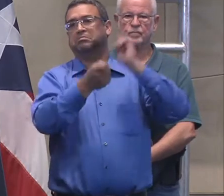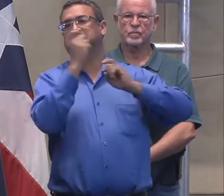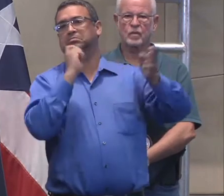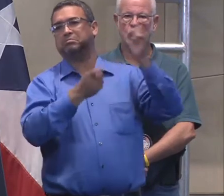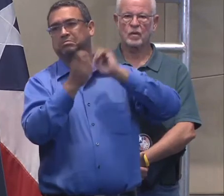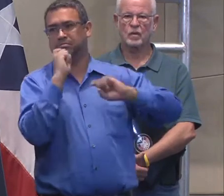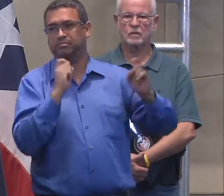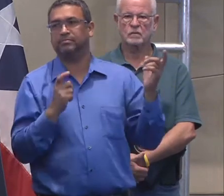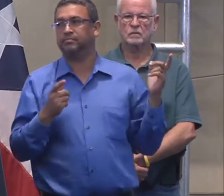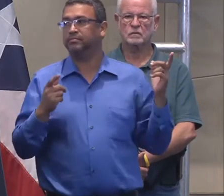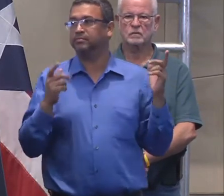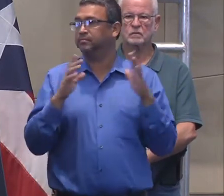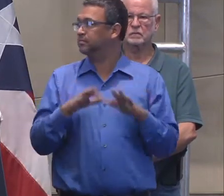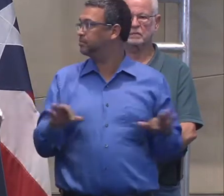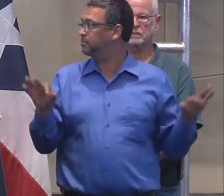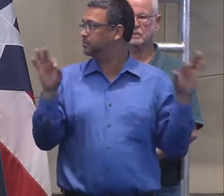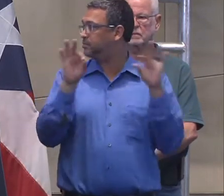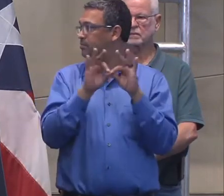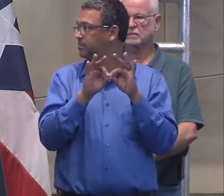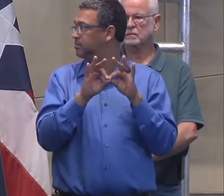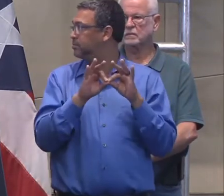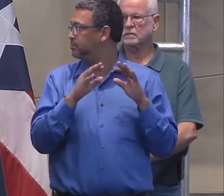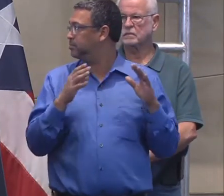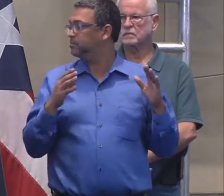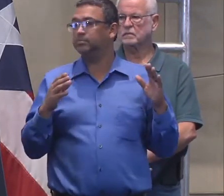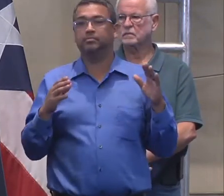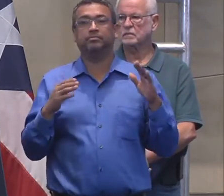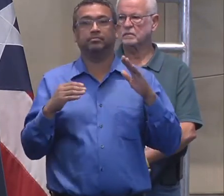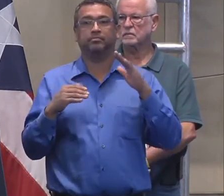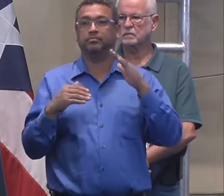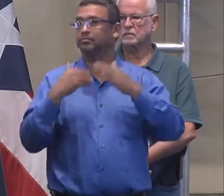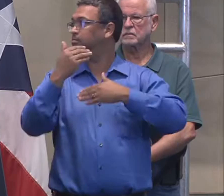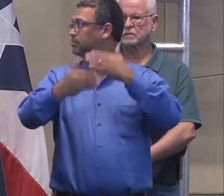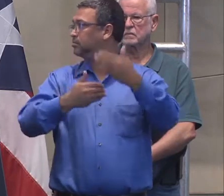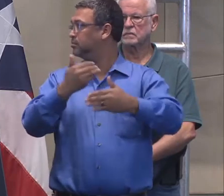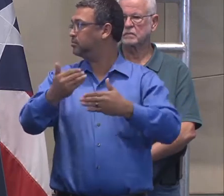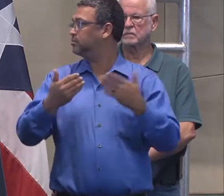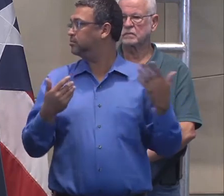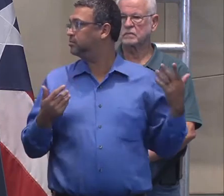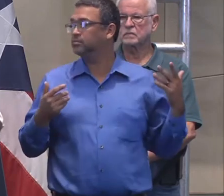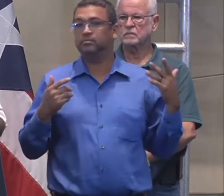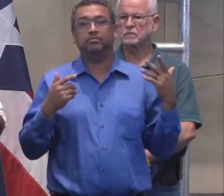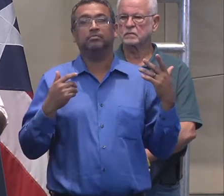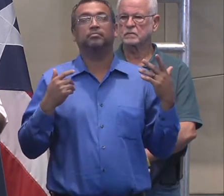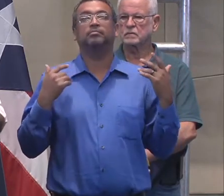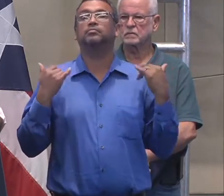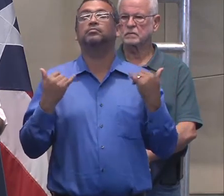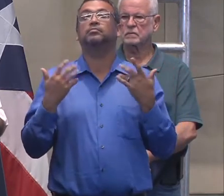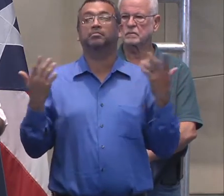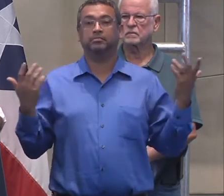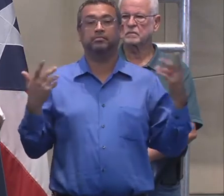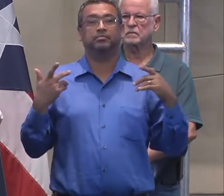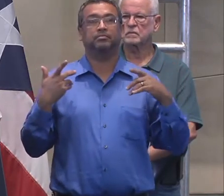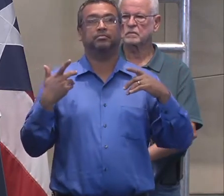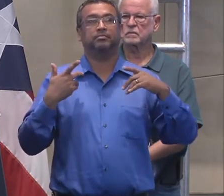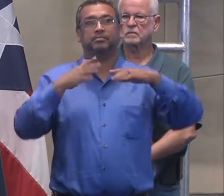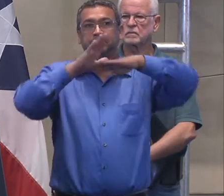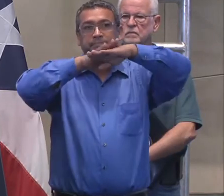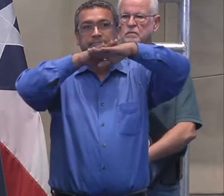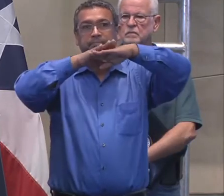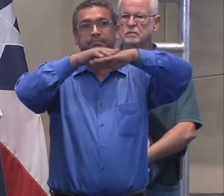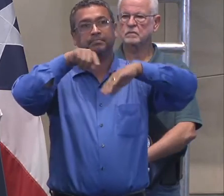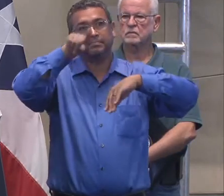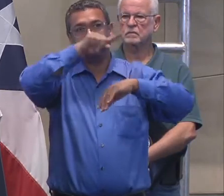It's been an important part of this effort. Now we're calling upon them to also